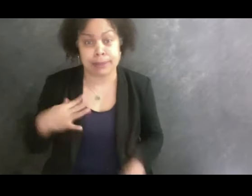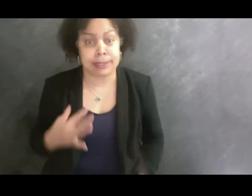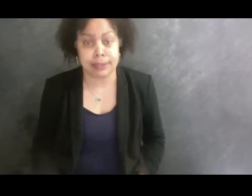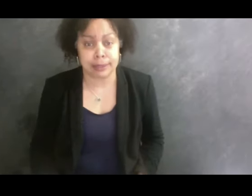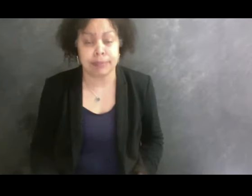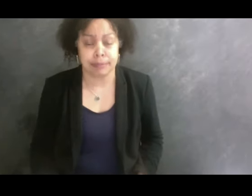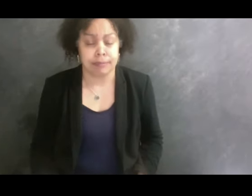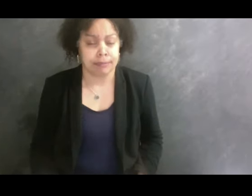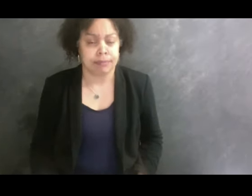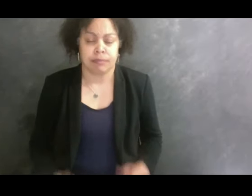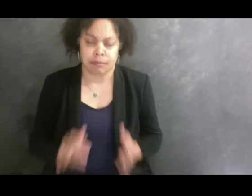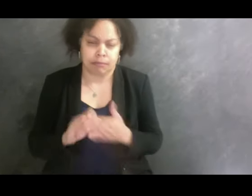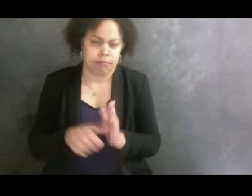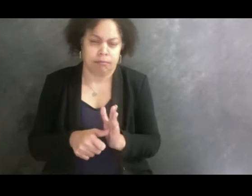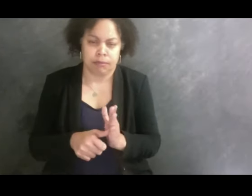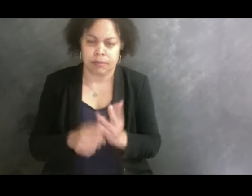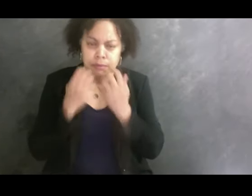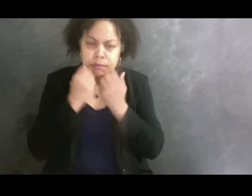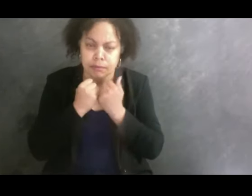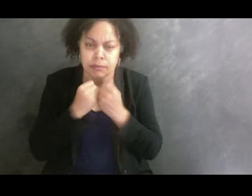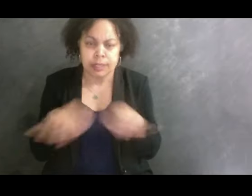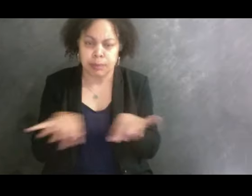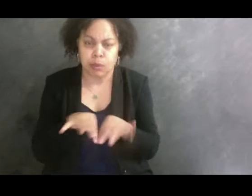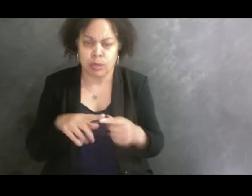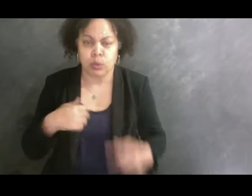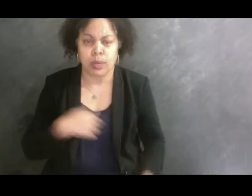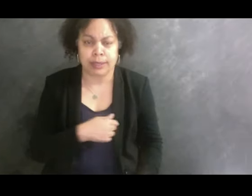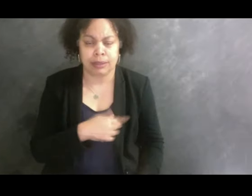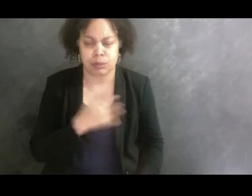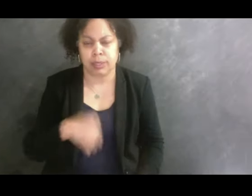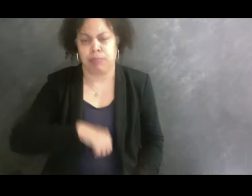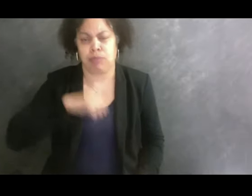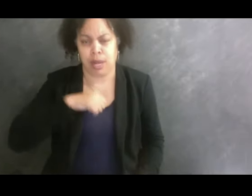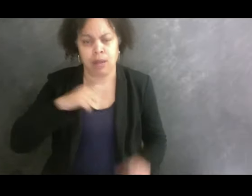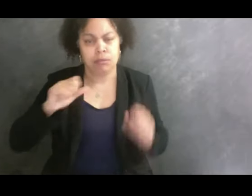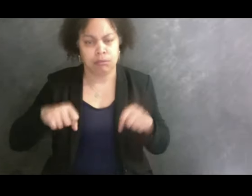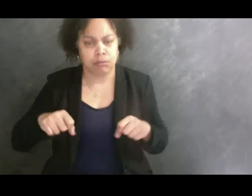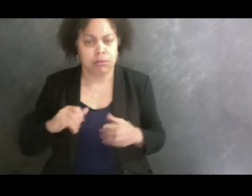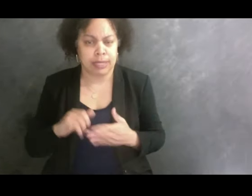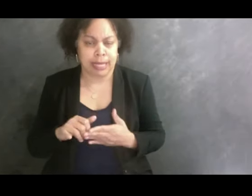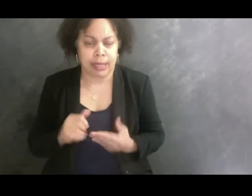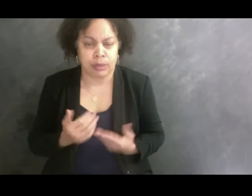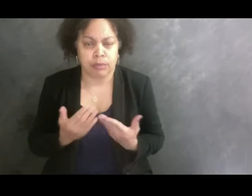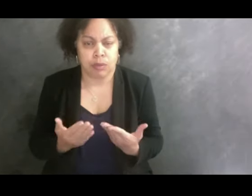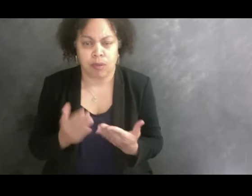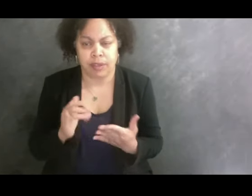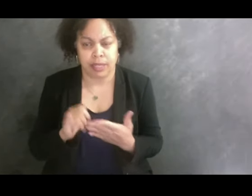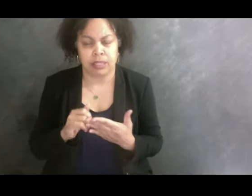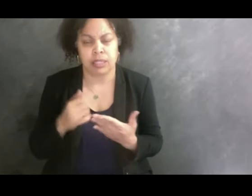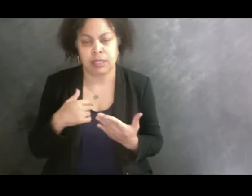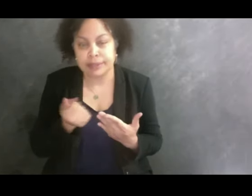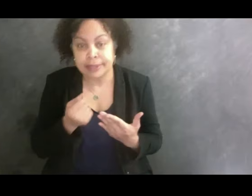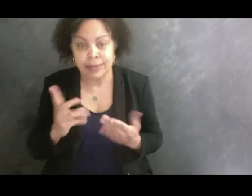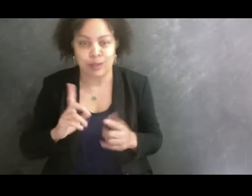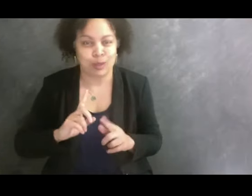level. So that's something we put quite a lot of work into and are very proud that we have quite a few different kinds of experts